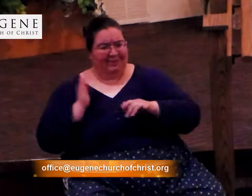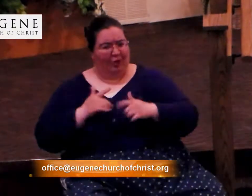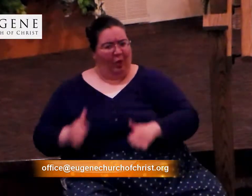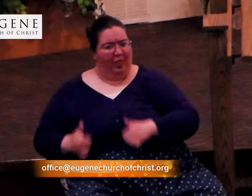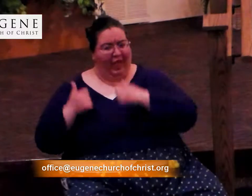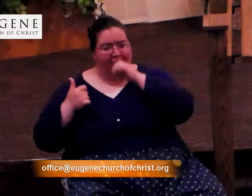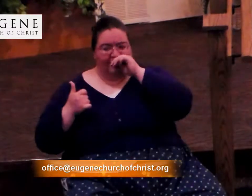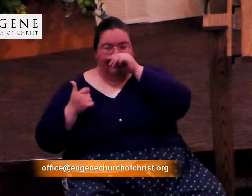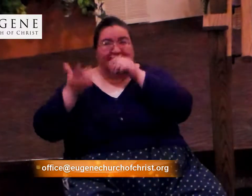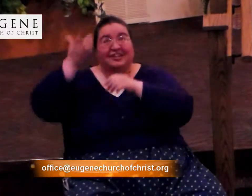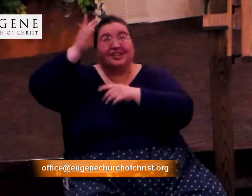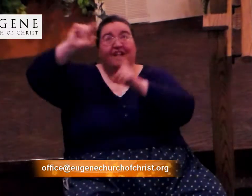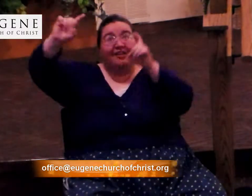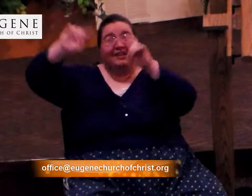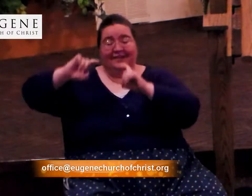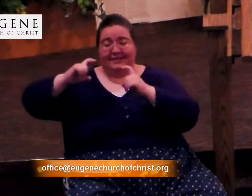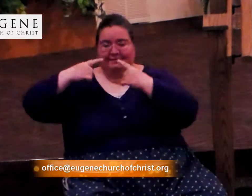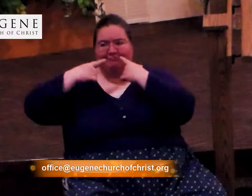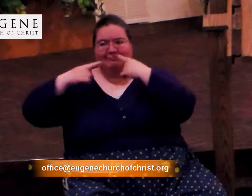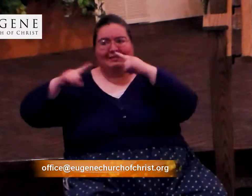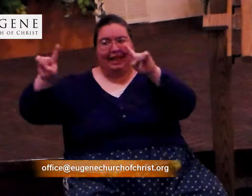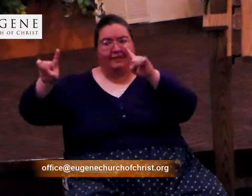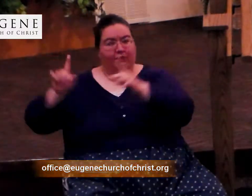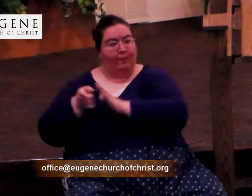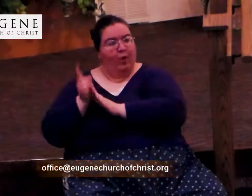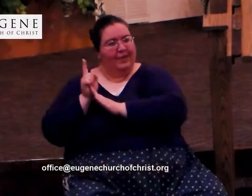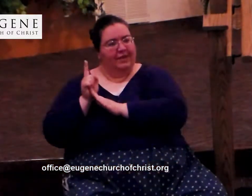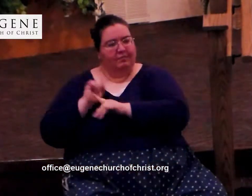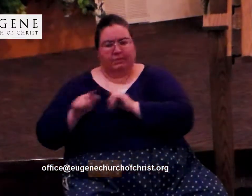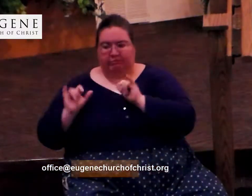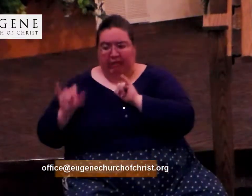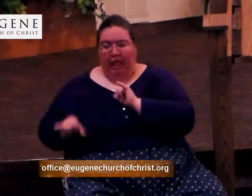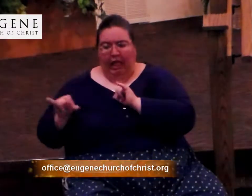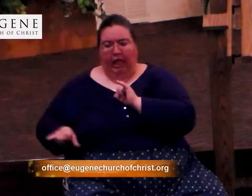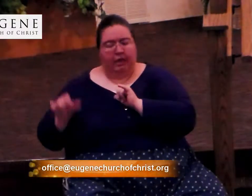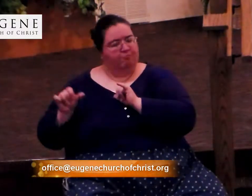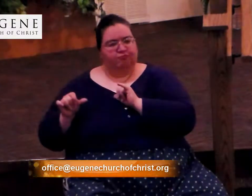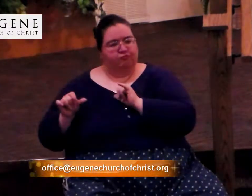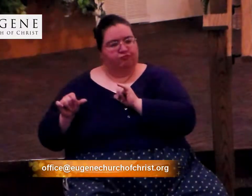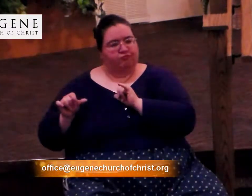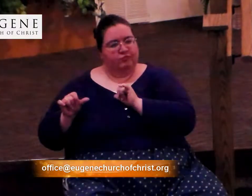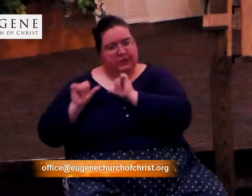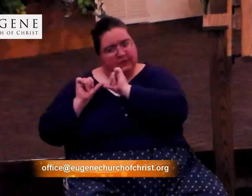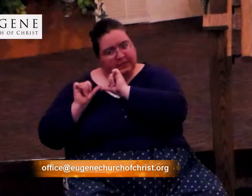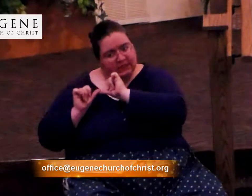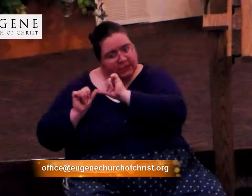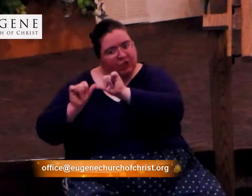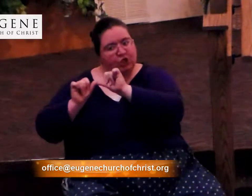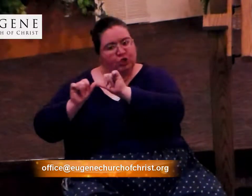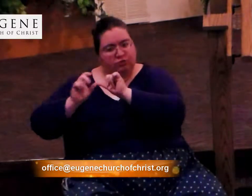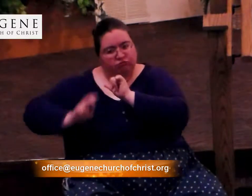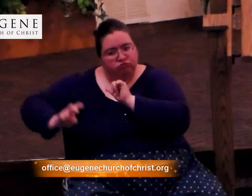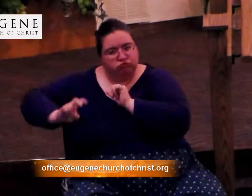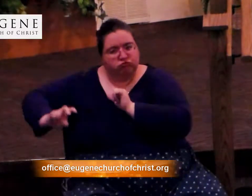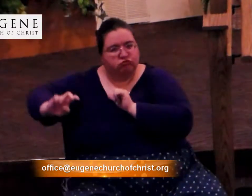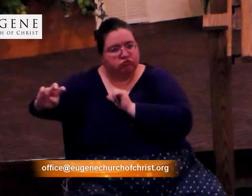not stop there. The journey continues on. The moment of change in life that everyone had with graduation